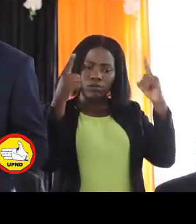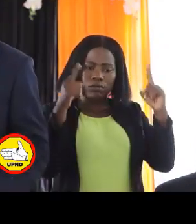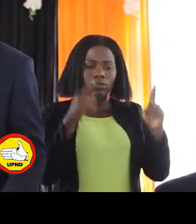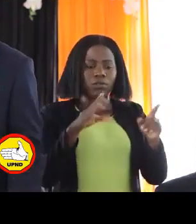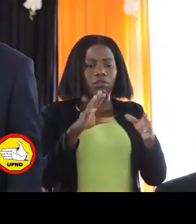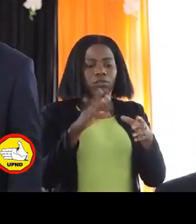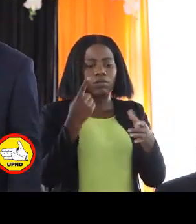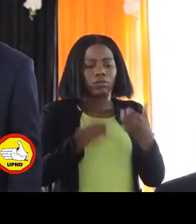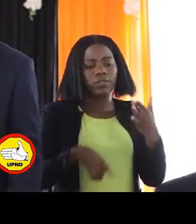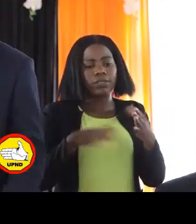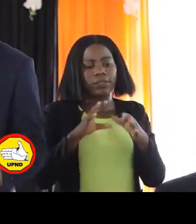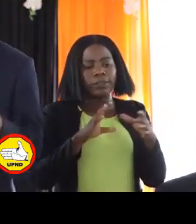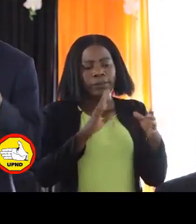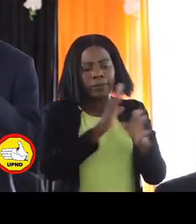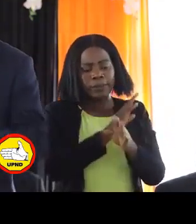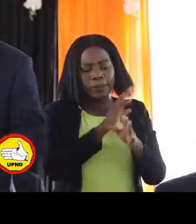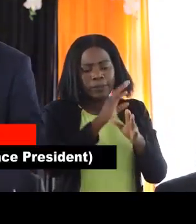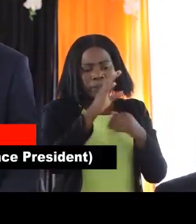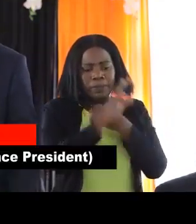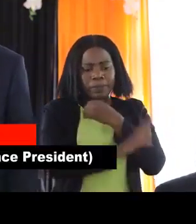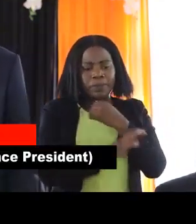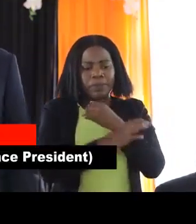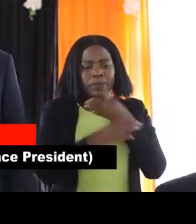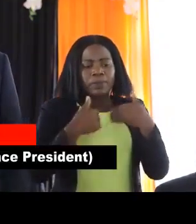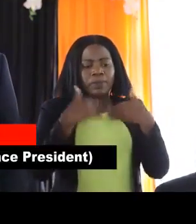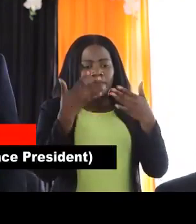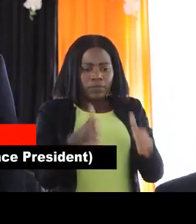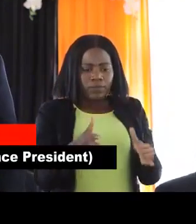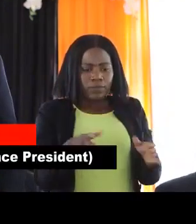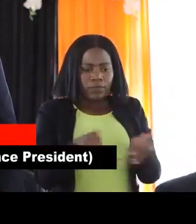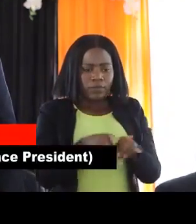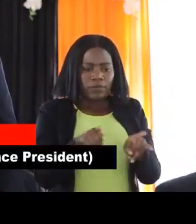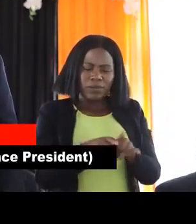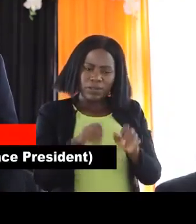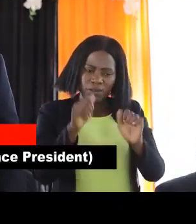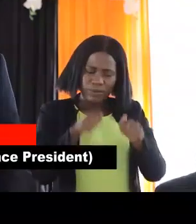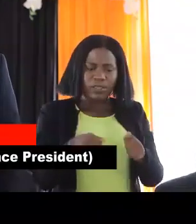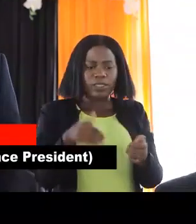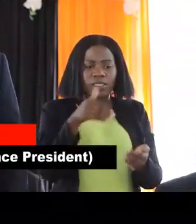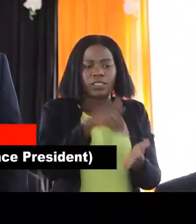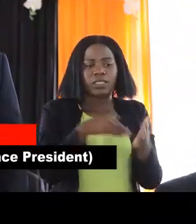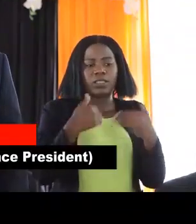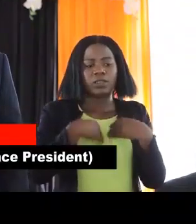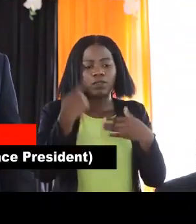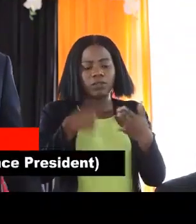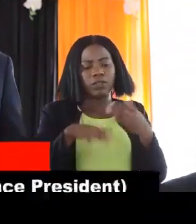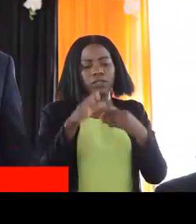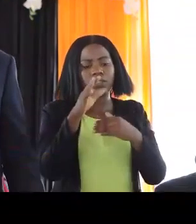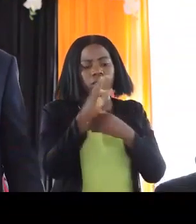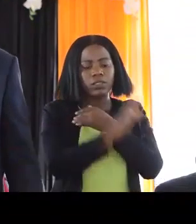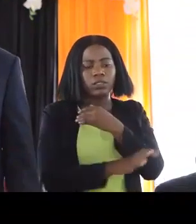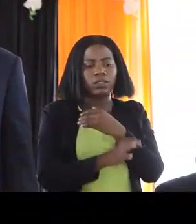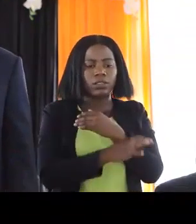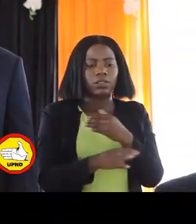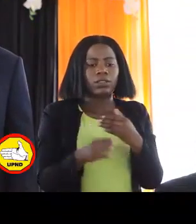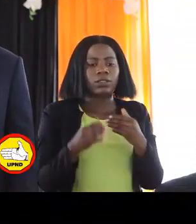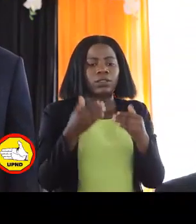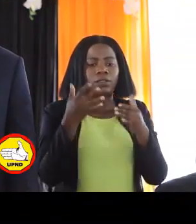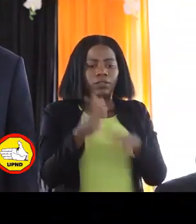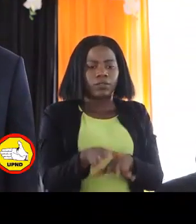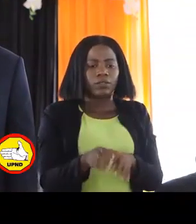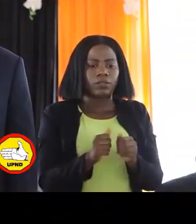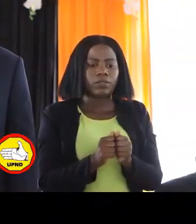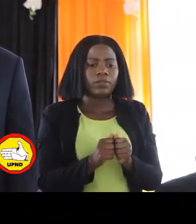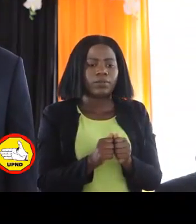has lost. We can recover that which this country has lost. Even morals.